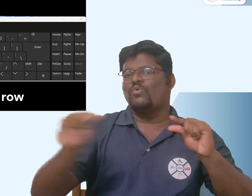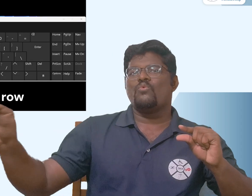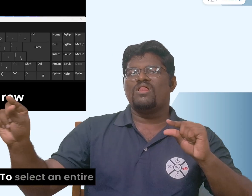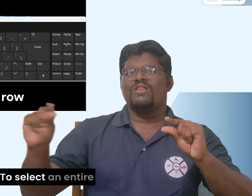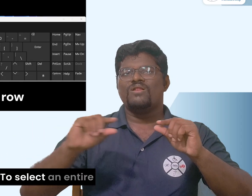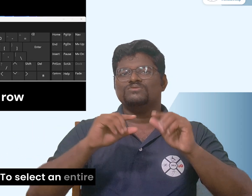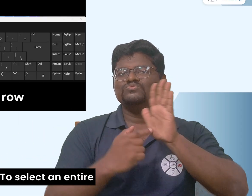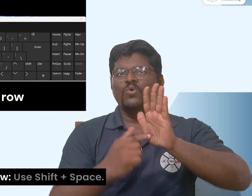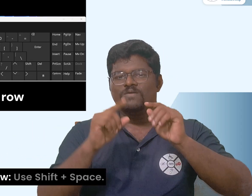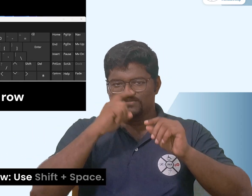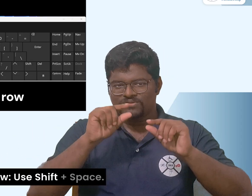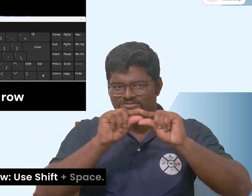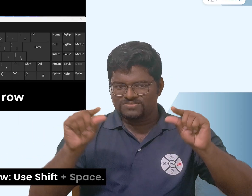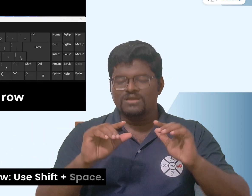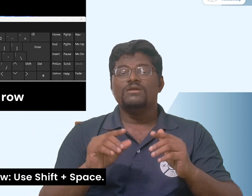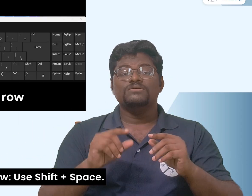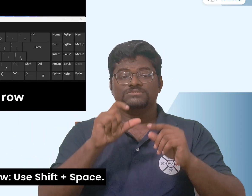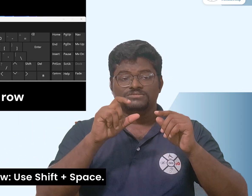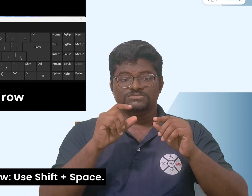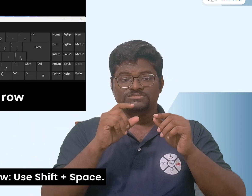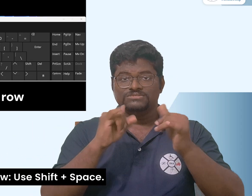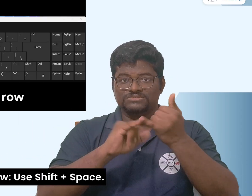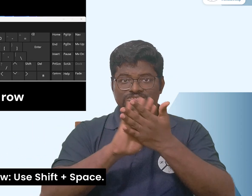To select an entire row, use Shift plus space.